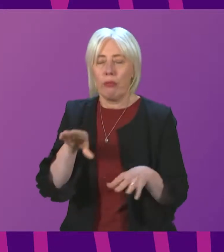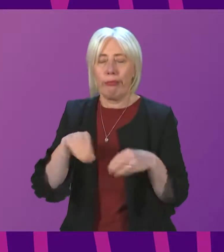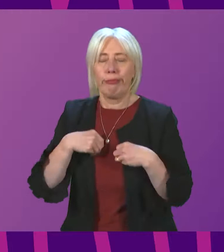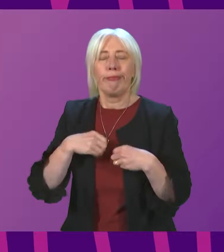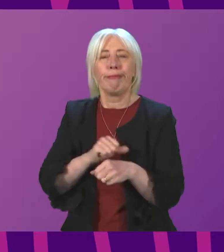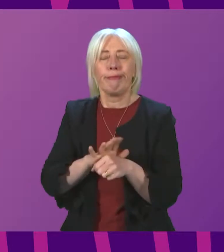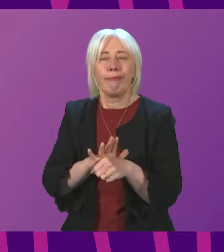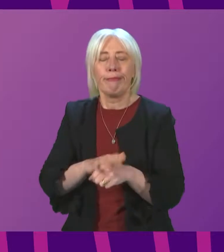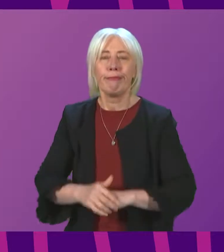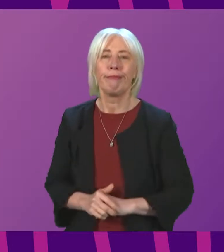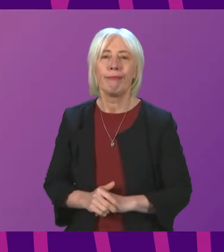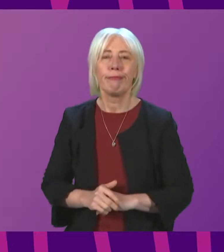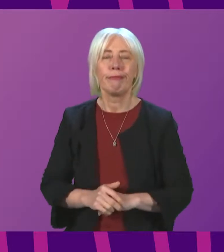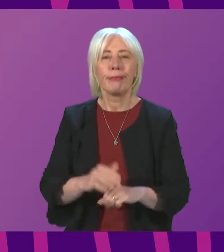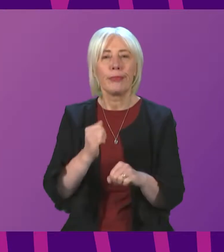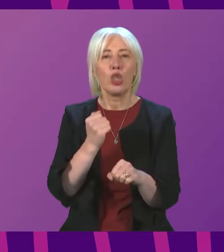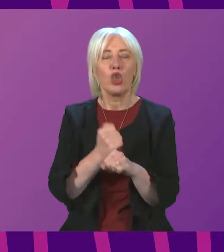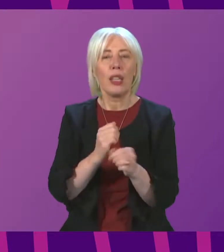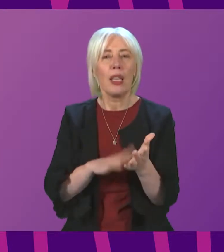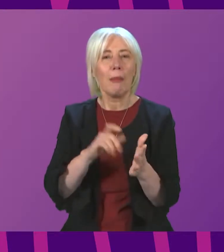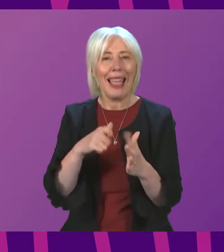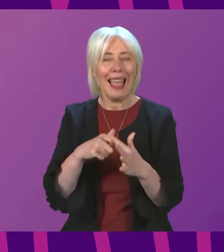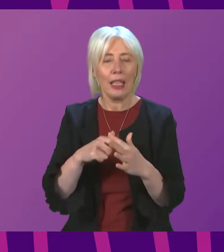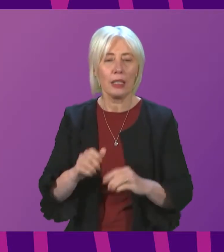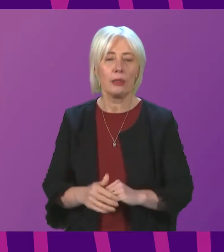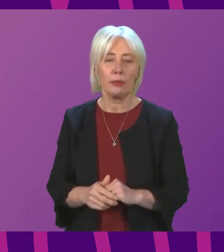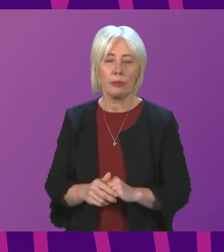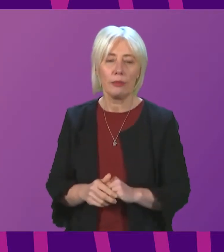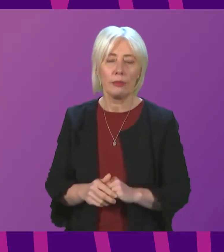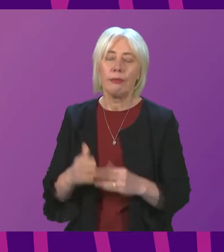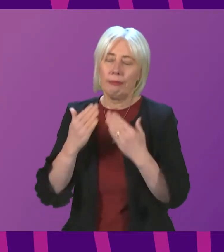Gillian Mackay, to be followed by Kenneth Gibson. Thank you, Presiding Officer. I've previously